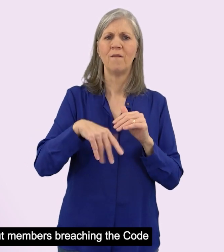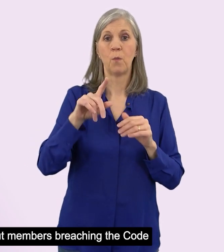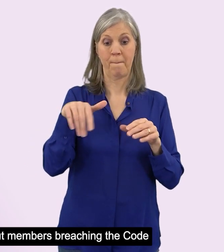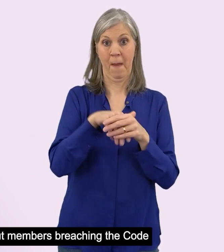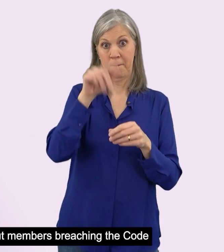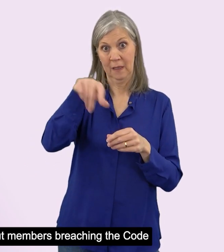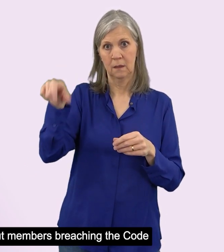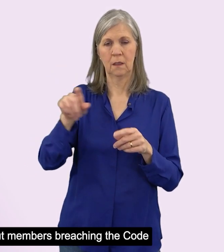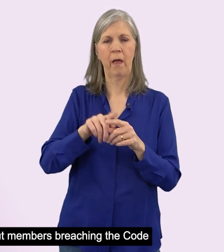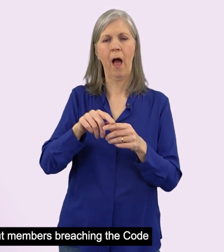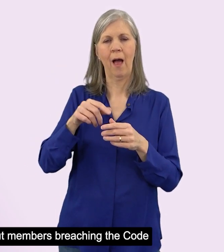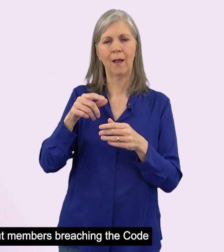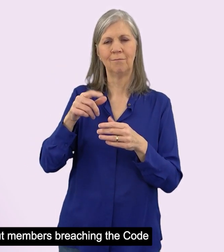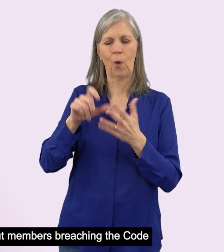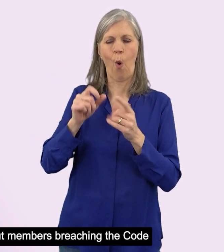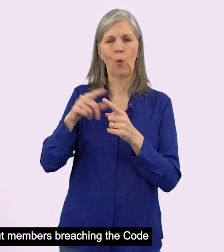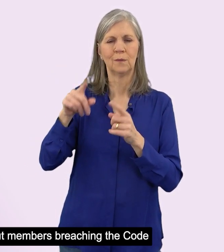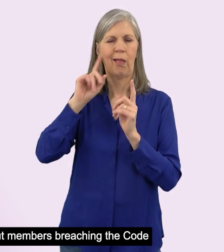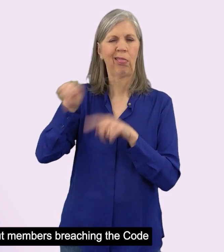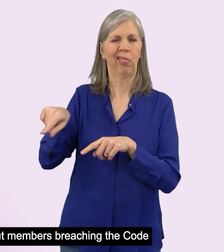Complaints about members breaching the code.